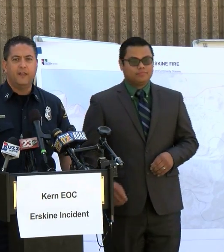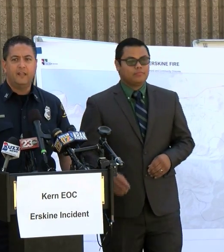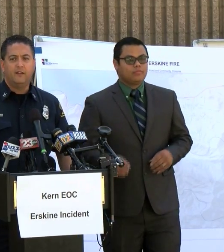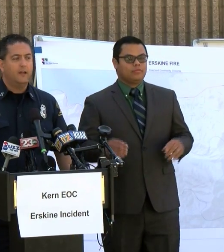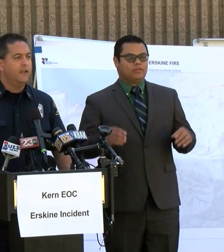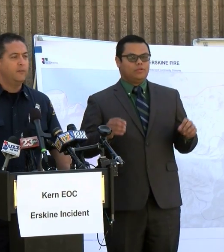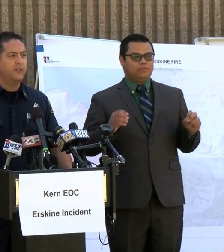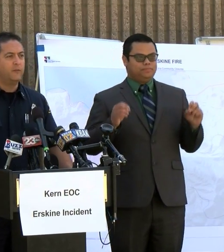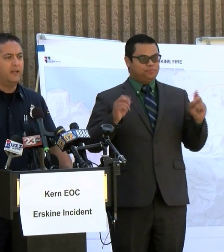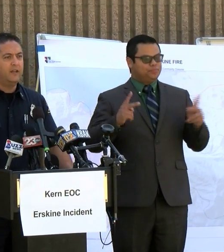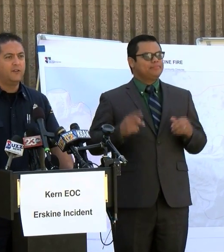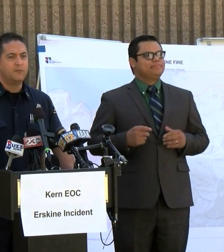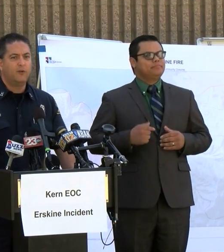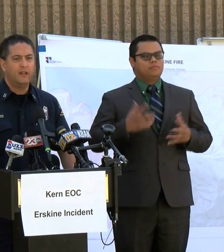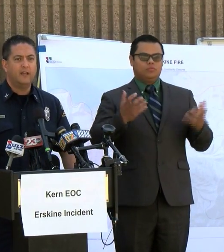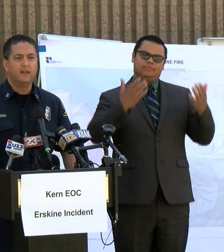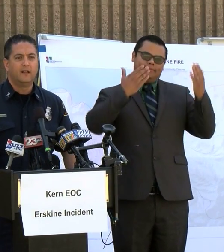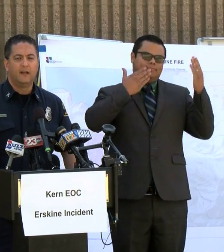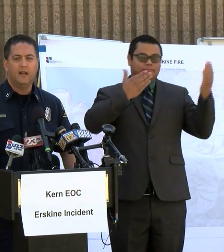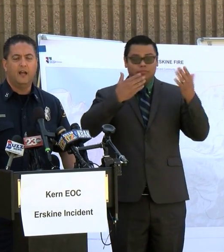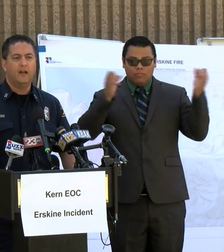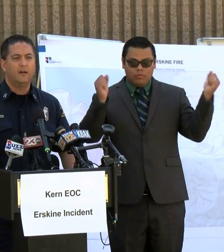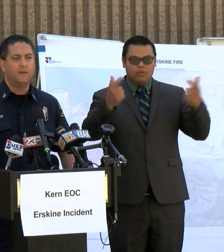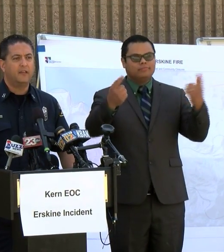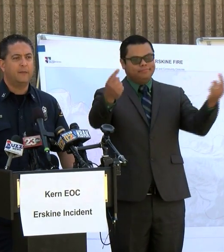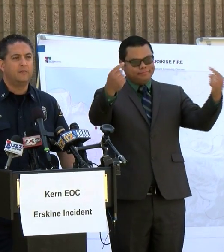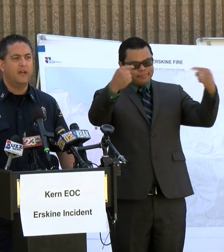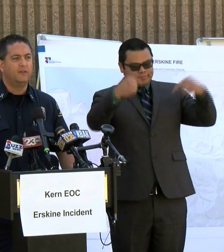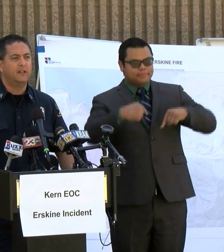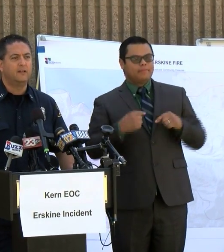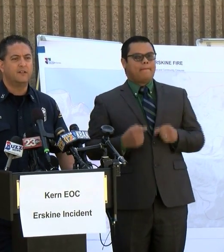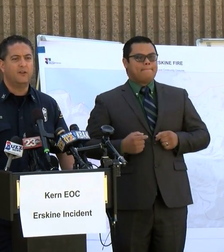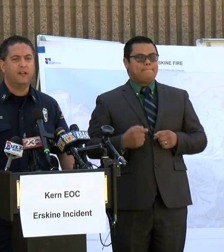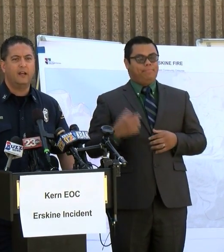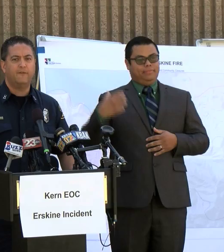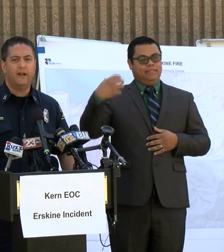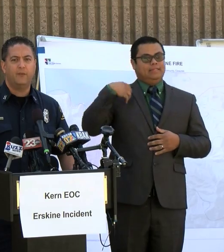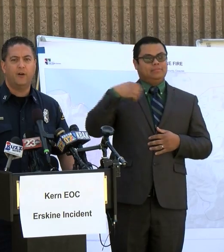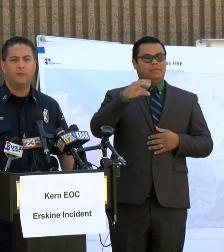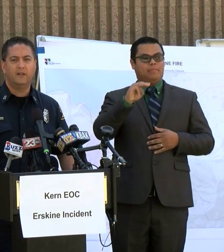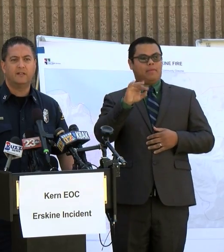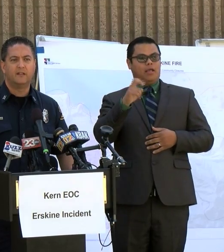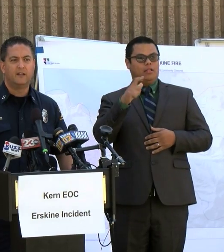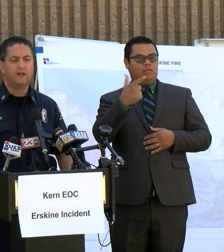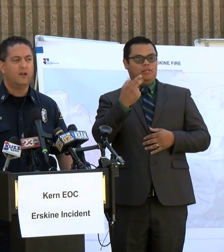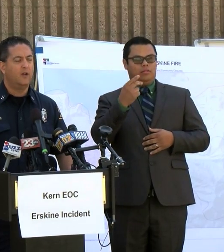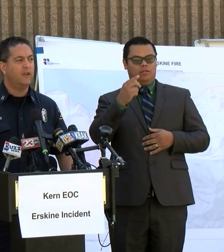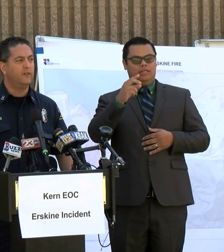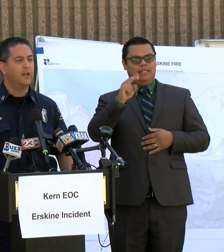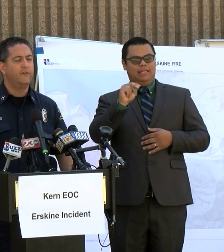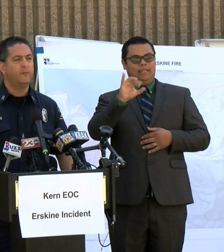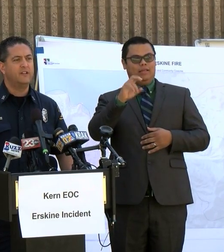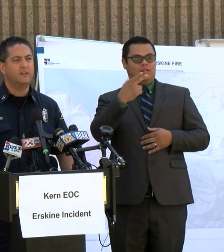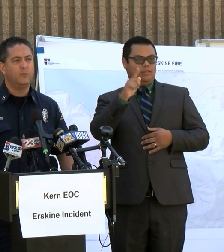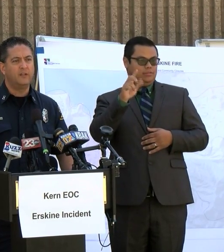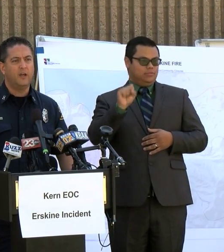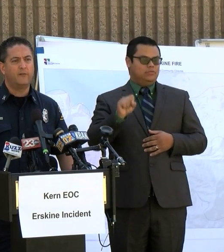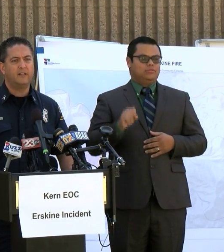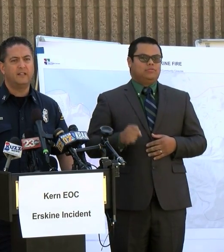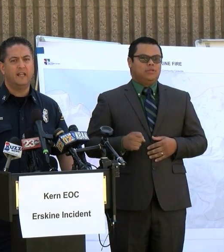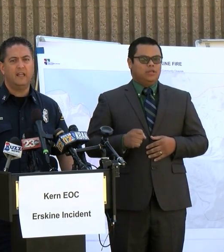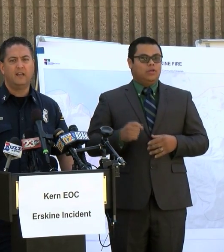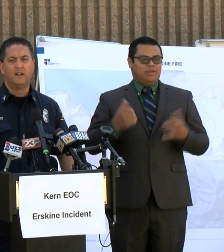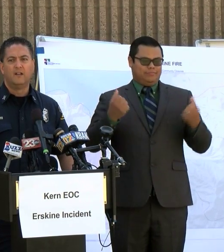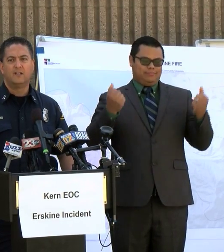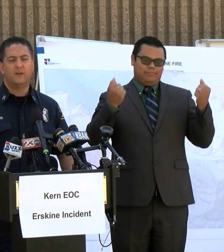All right, I'd like to thank everybody for being here this morning. Captain Michael Nicholas, Kern County Fire Department. We have a lot of information that we'll be